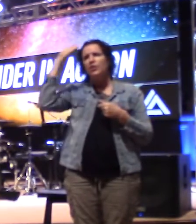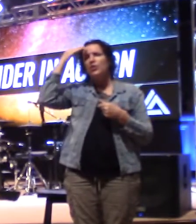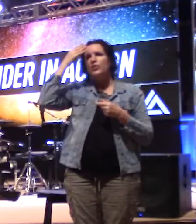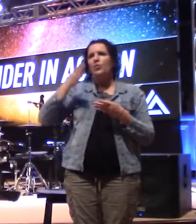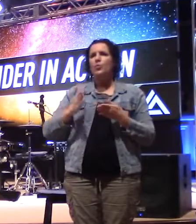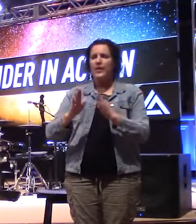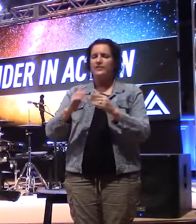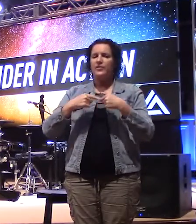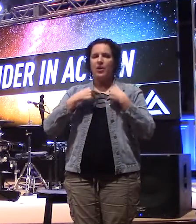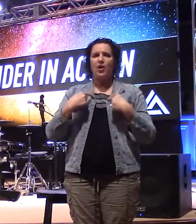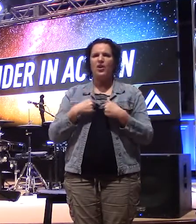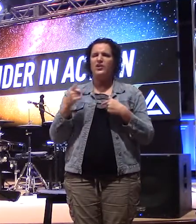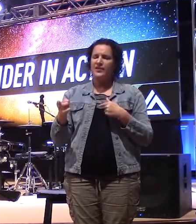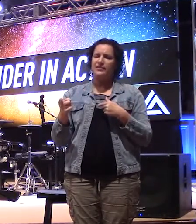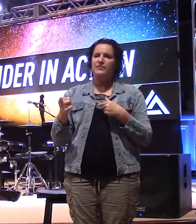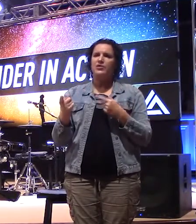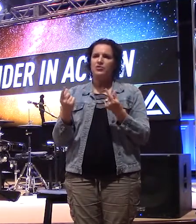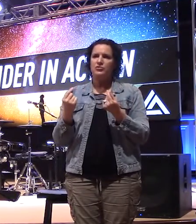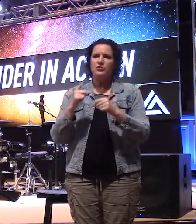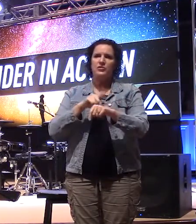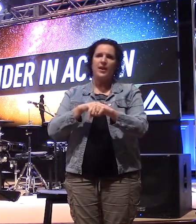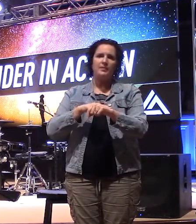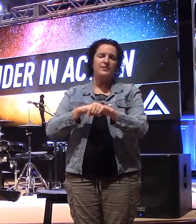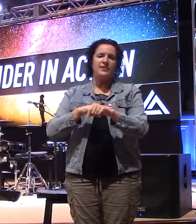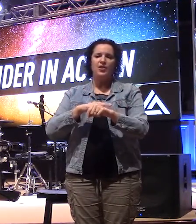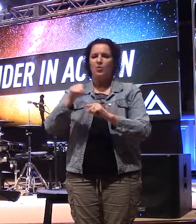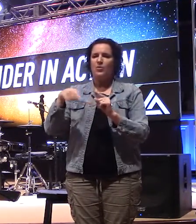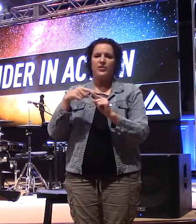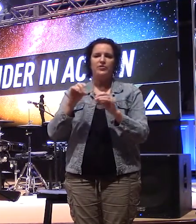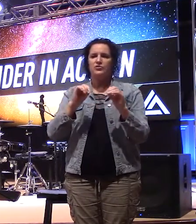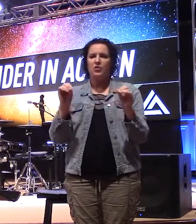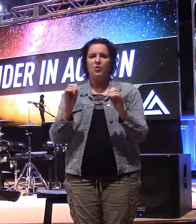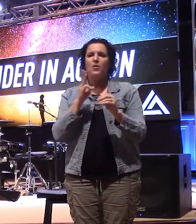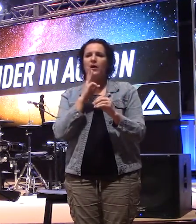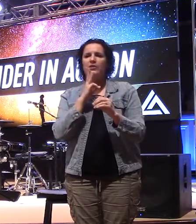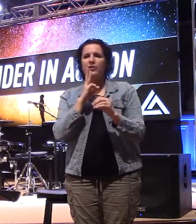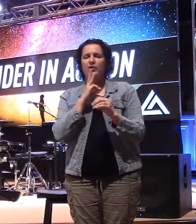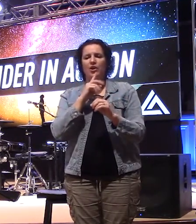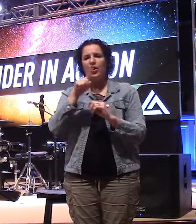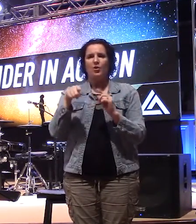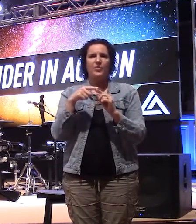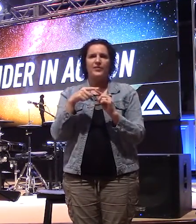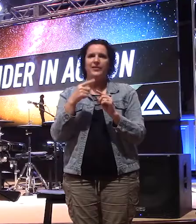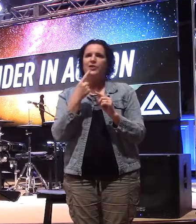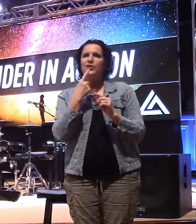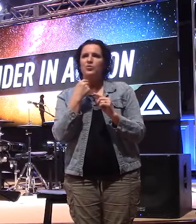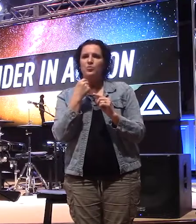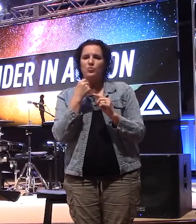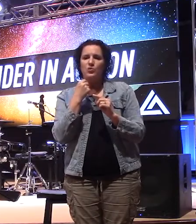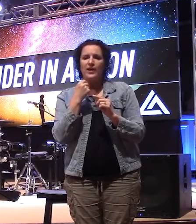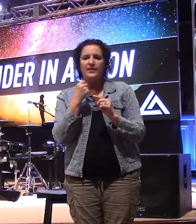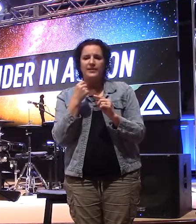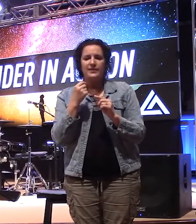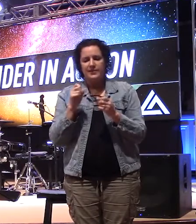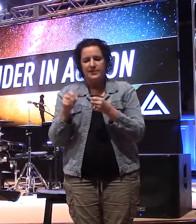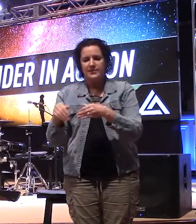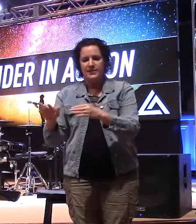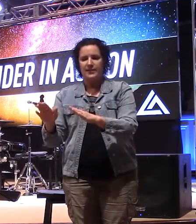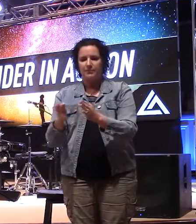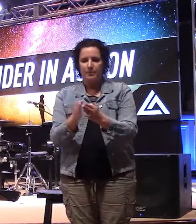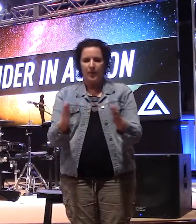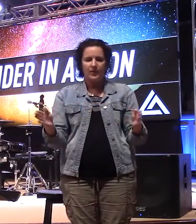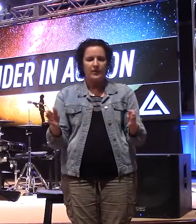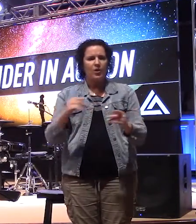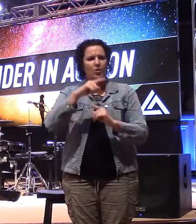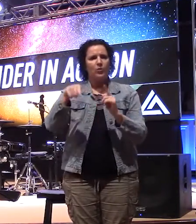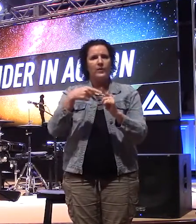could go through times where there was no water or where the Red Sea came, whatever it was. And God does his work in those sudden